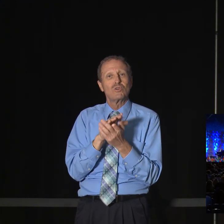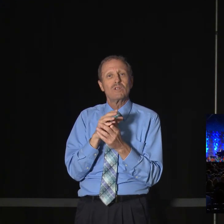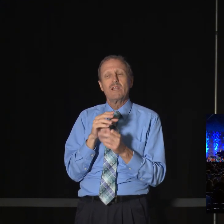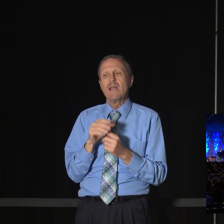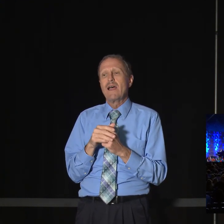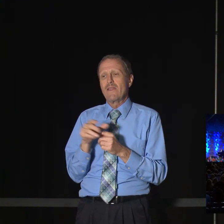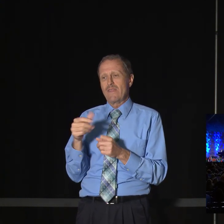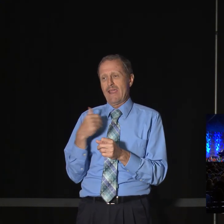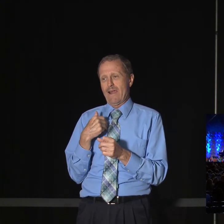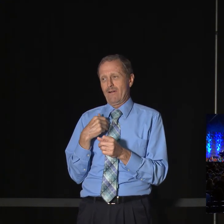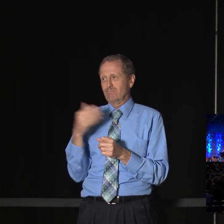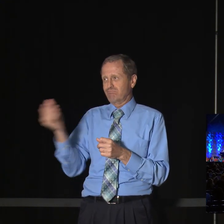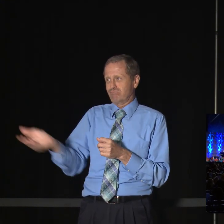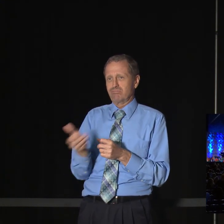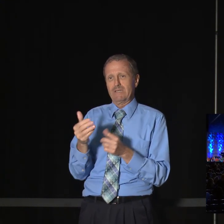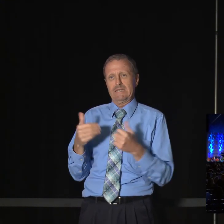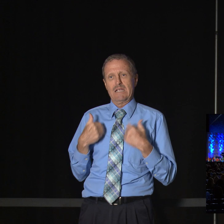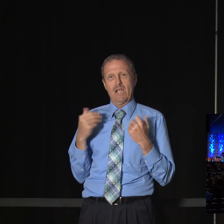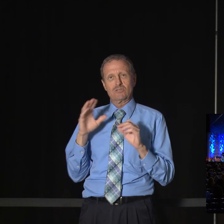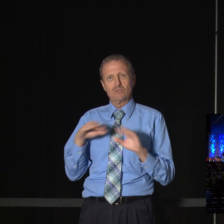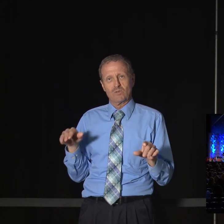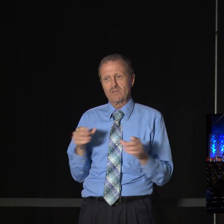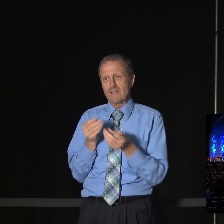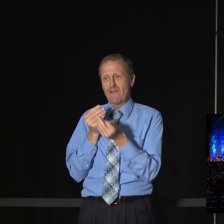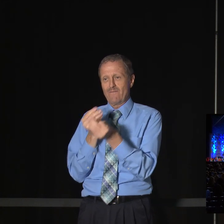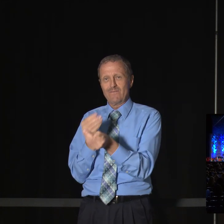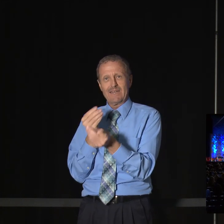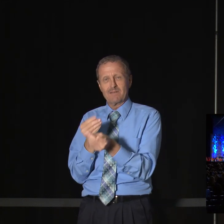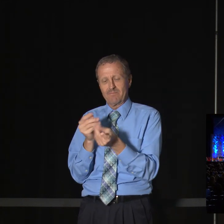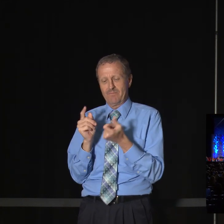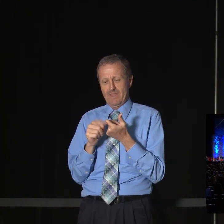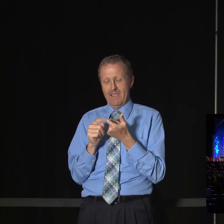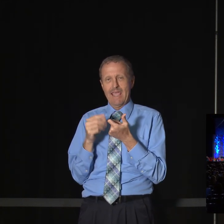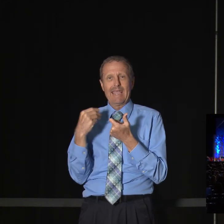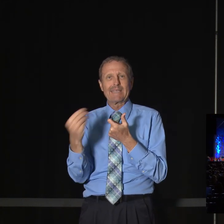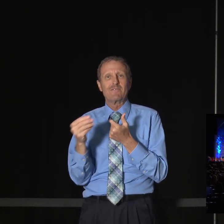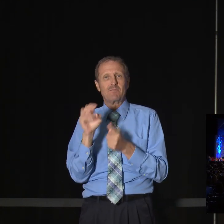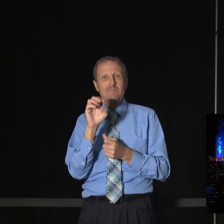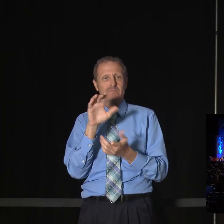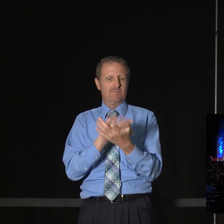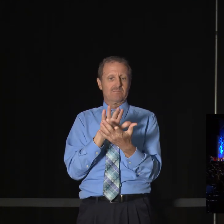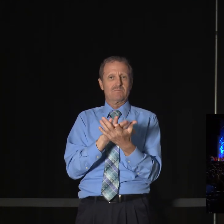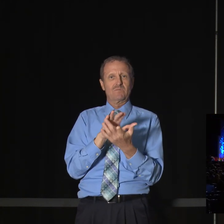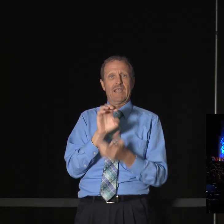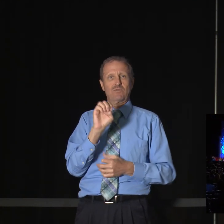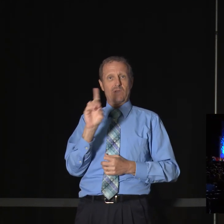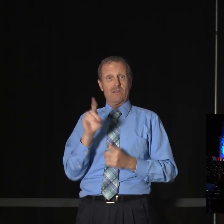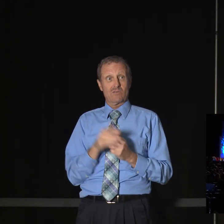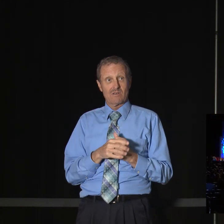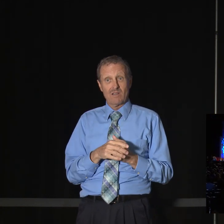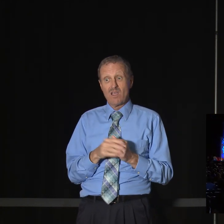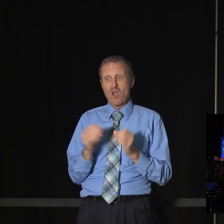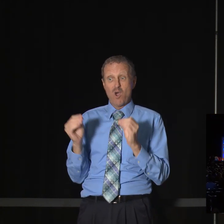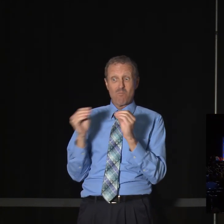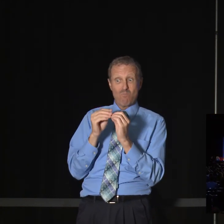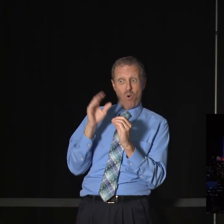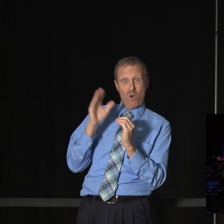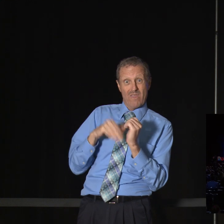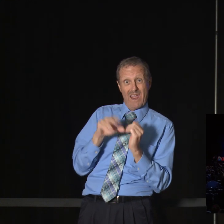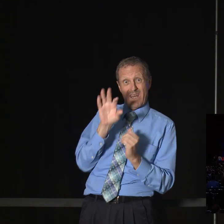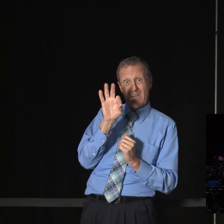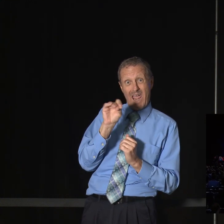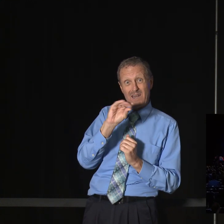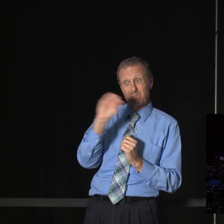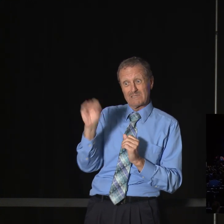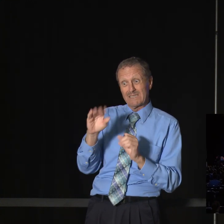hosting young children, and they're feeding them and also giving them education. And more than 90% of those children